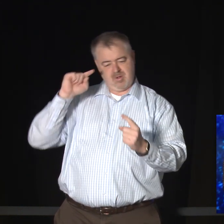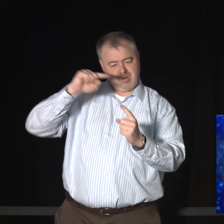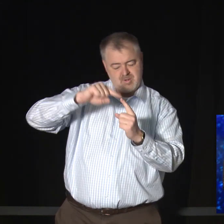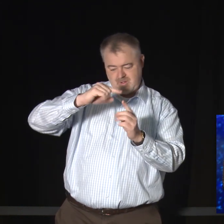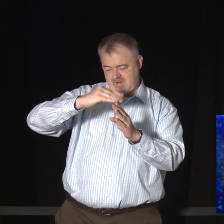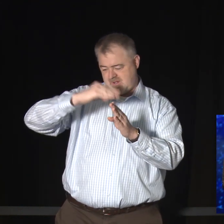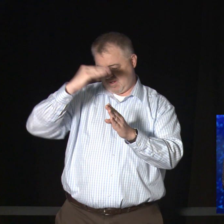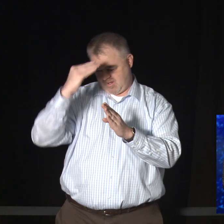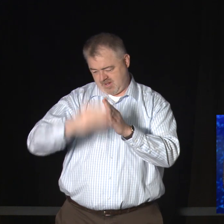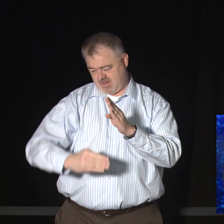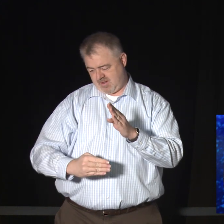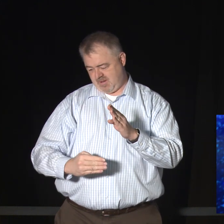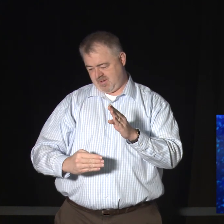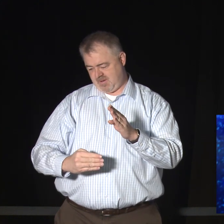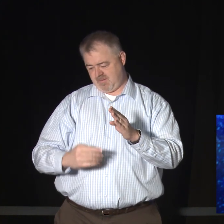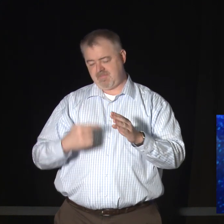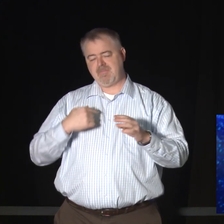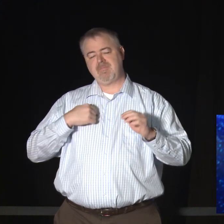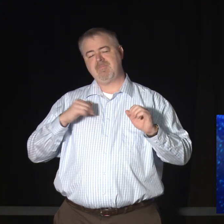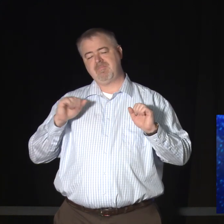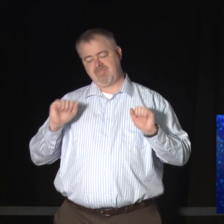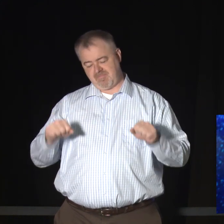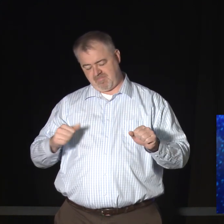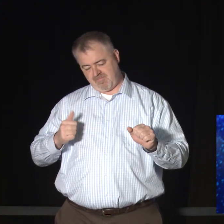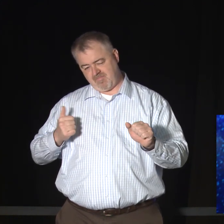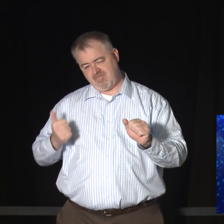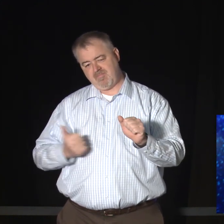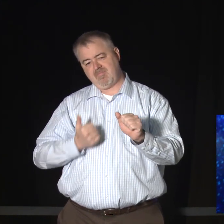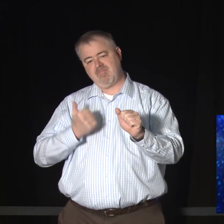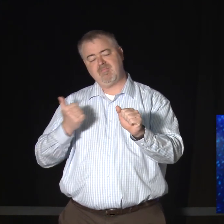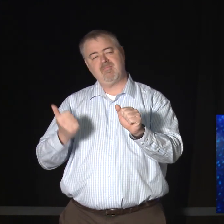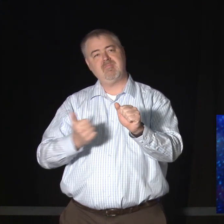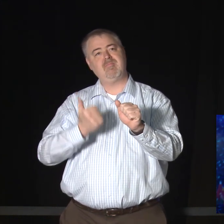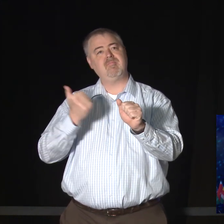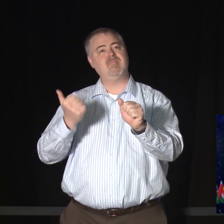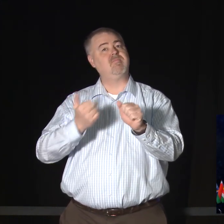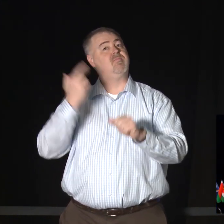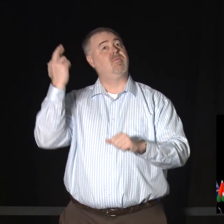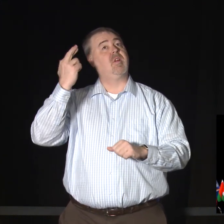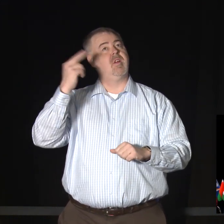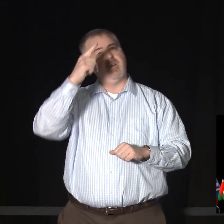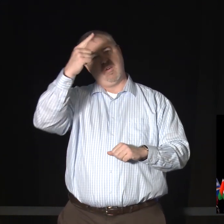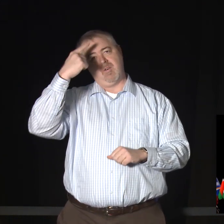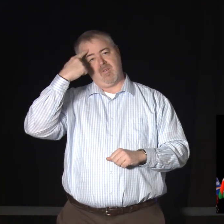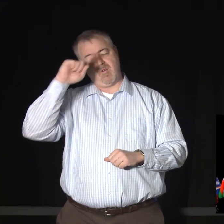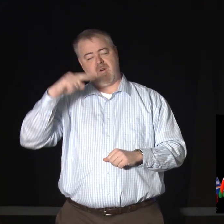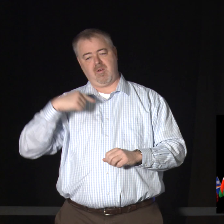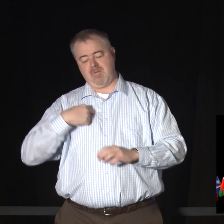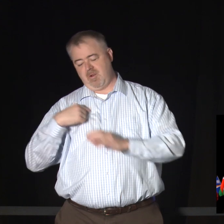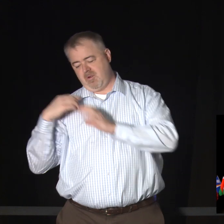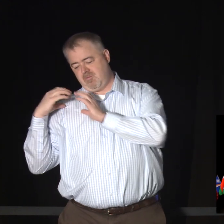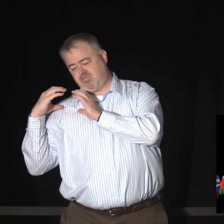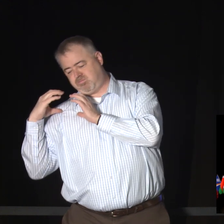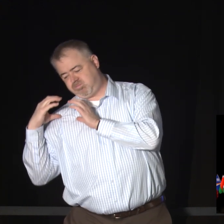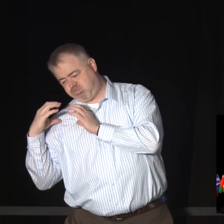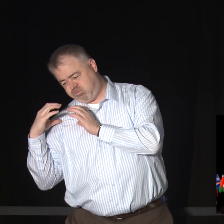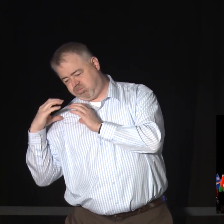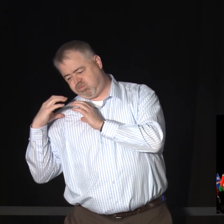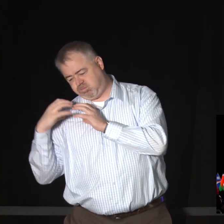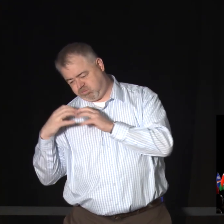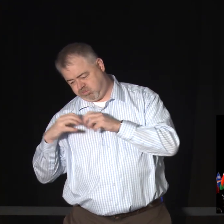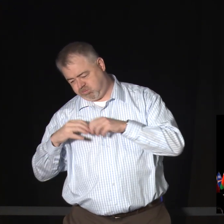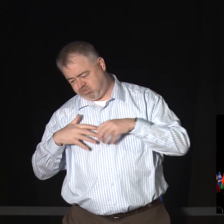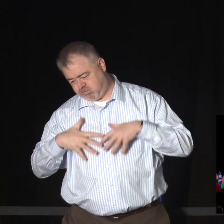I cannot follow, for he bore my cross of sorrow. I will